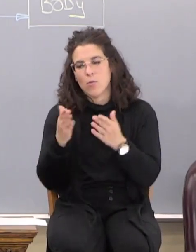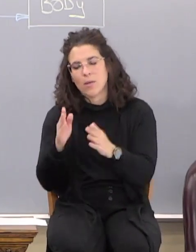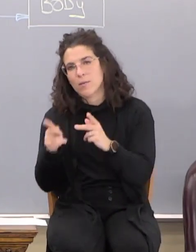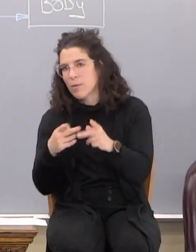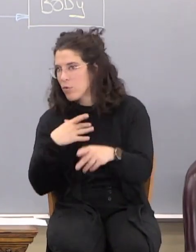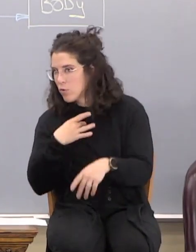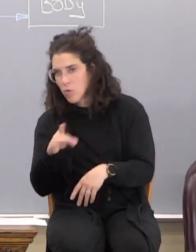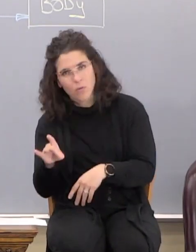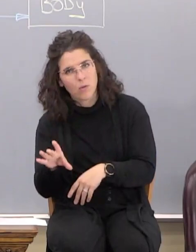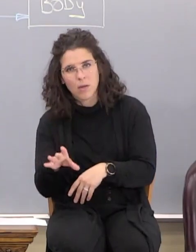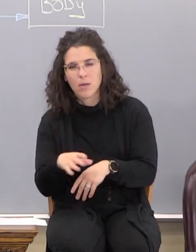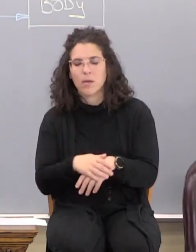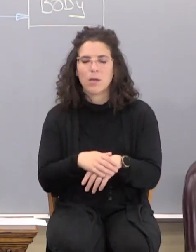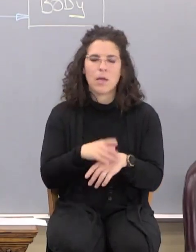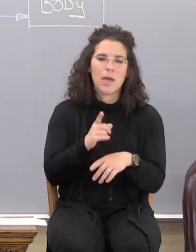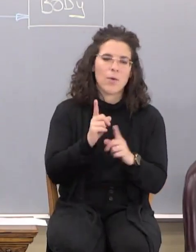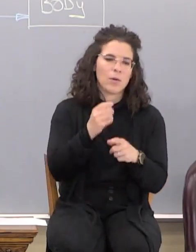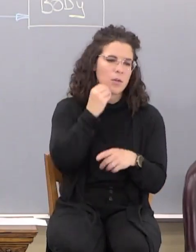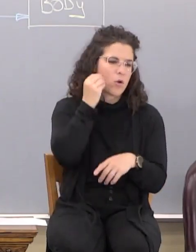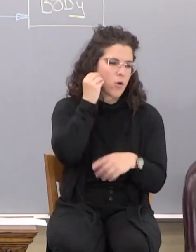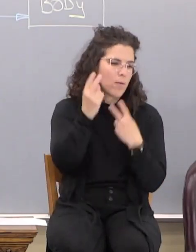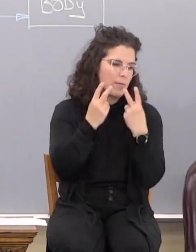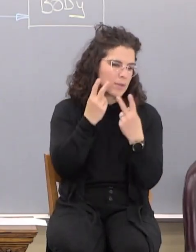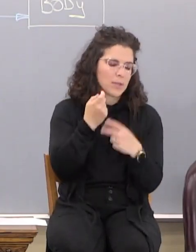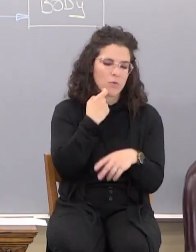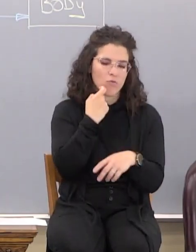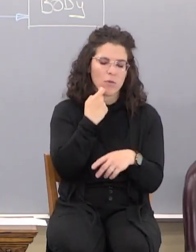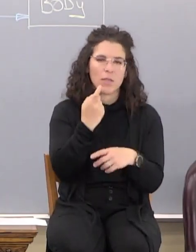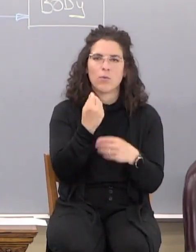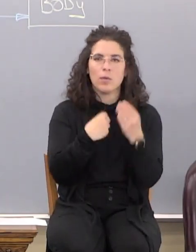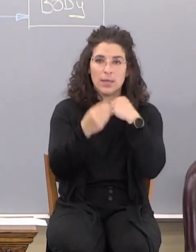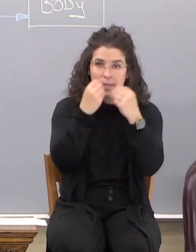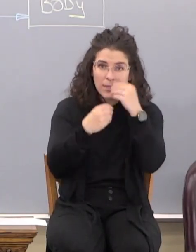don't. I was in a home recently and they were having supper